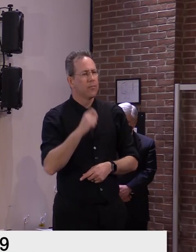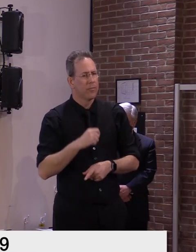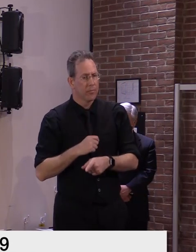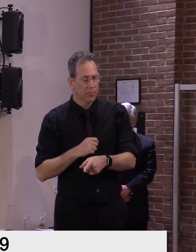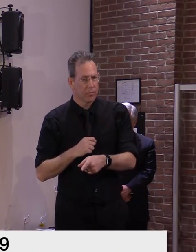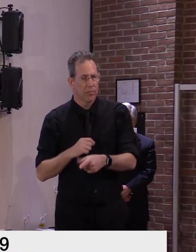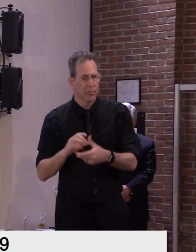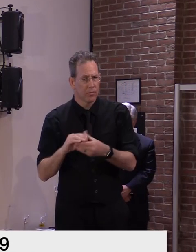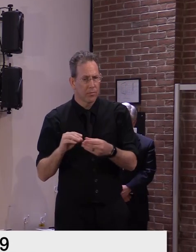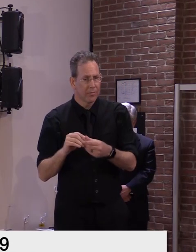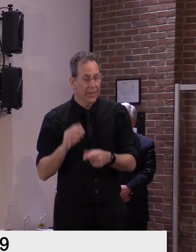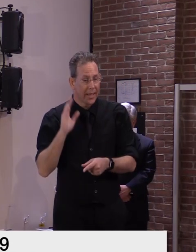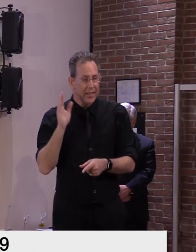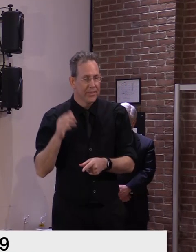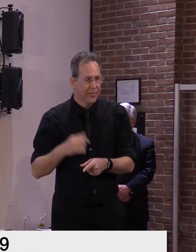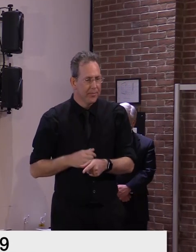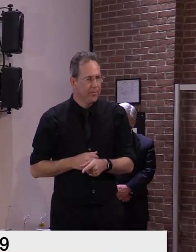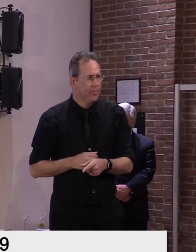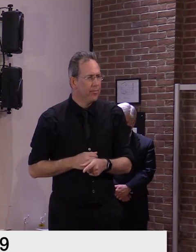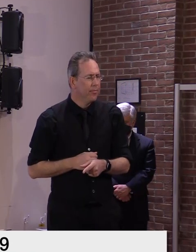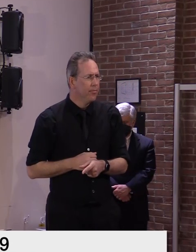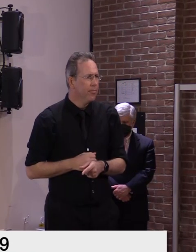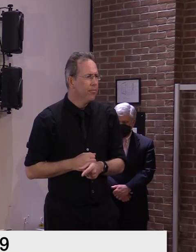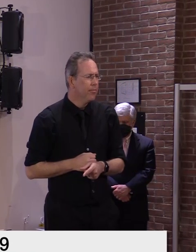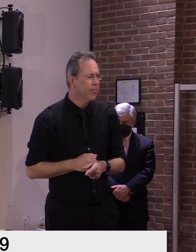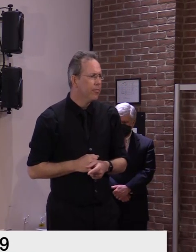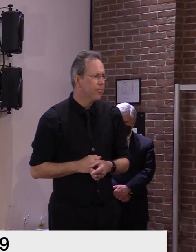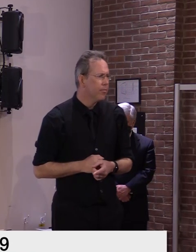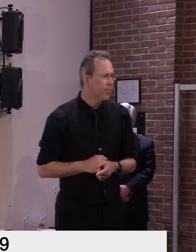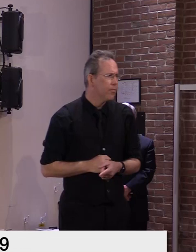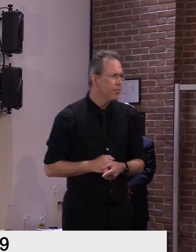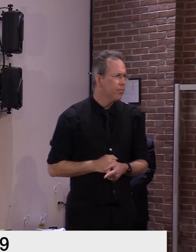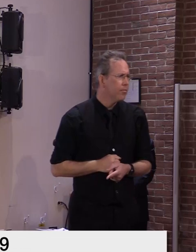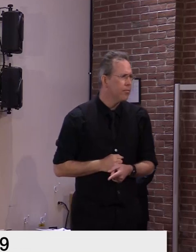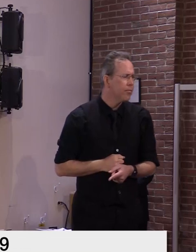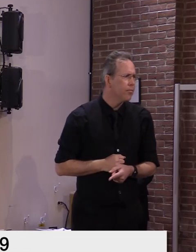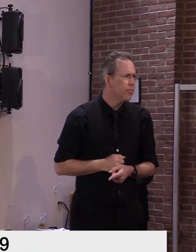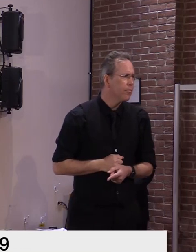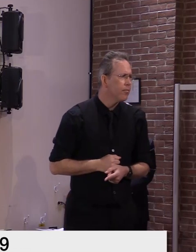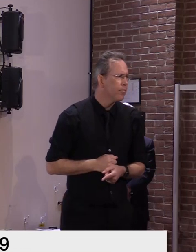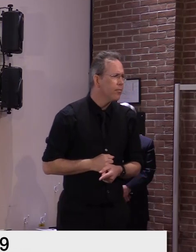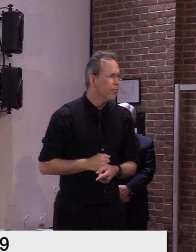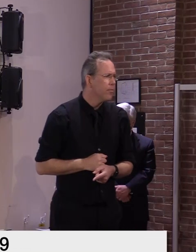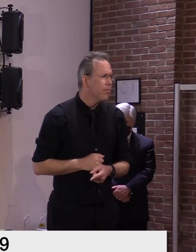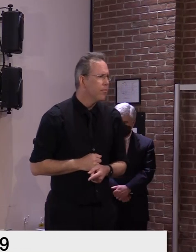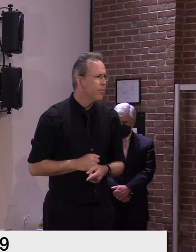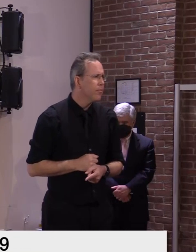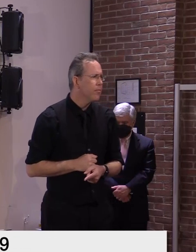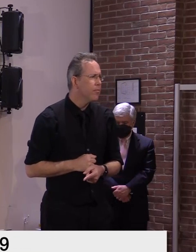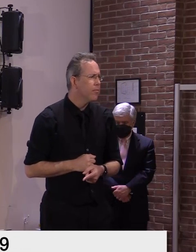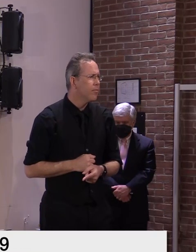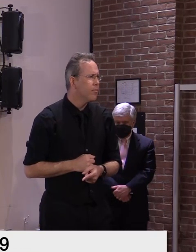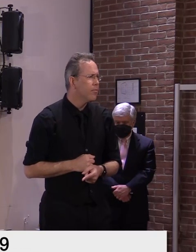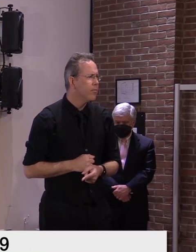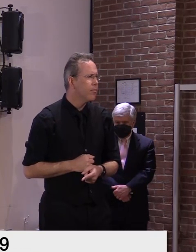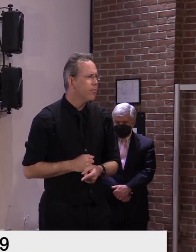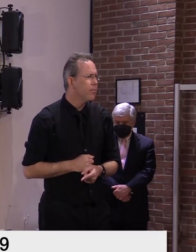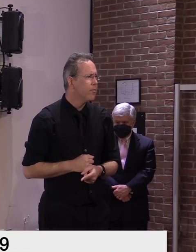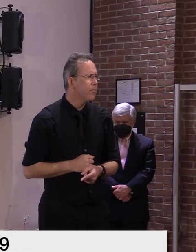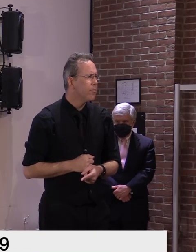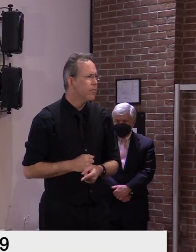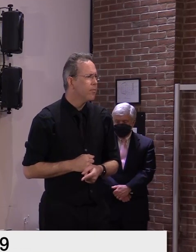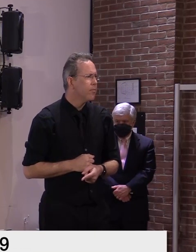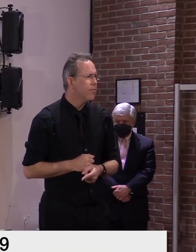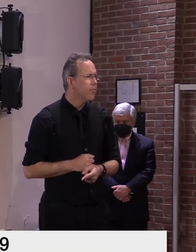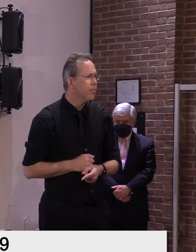Hi. We're hearing from some Vermonters who are having issues finding available appointments, and some people had to book their vaccines into May. I know